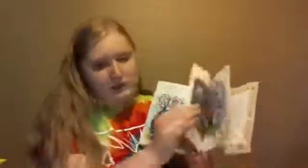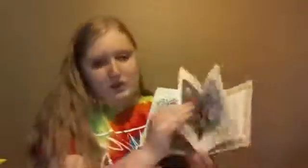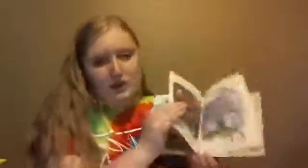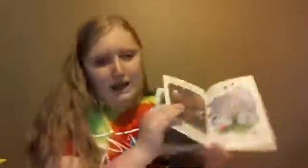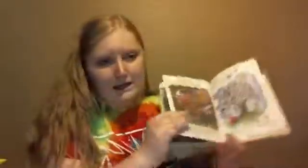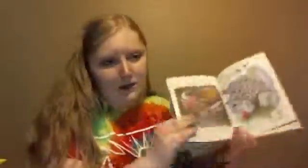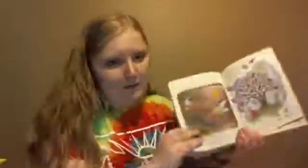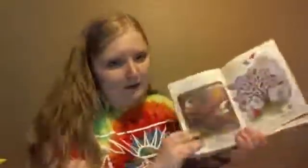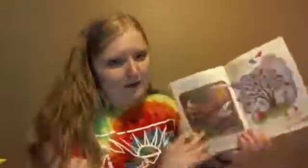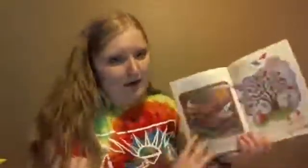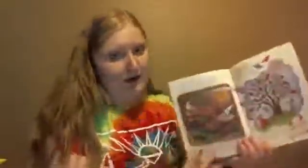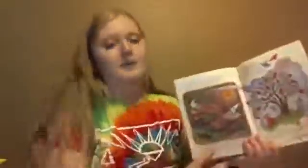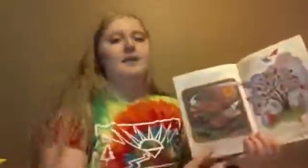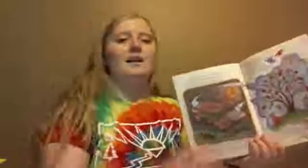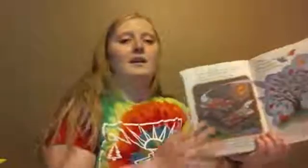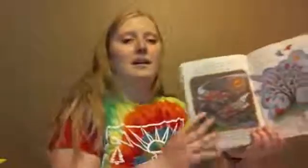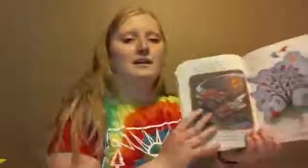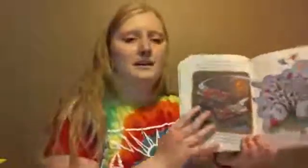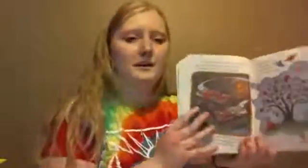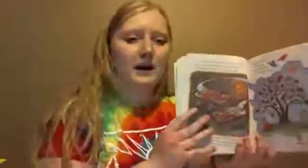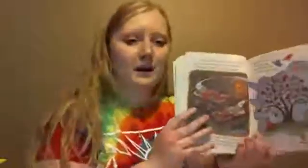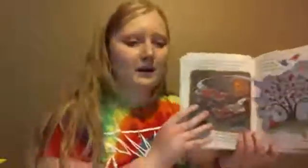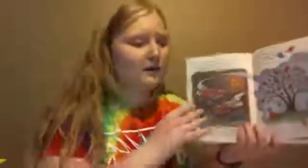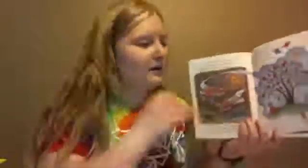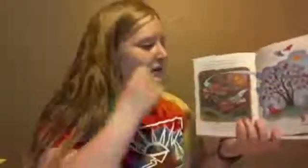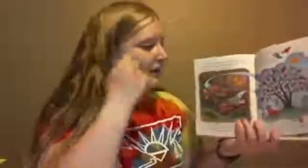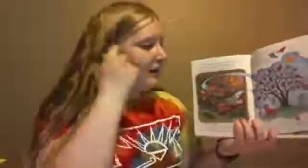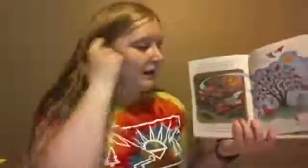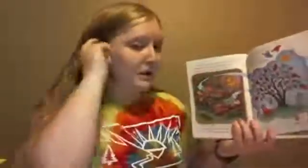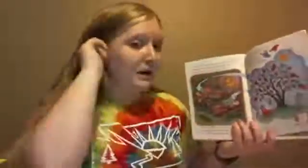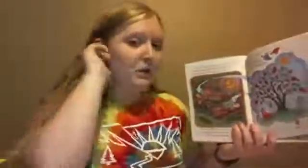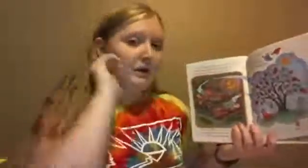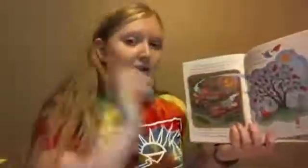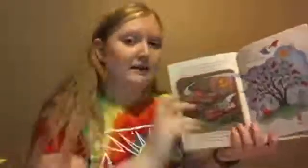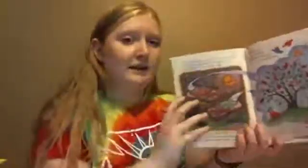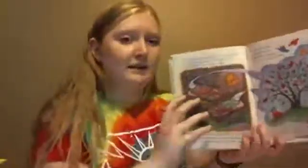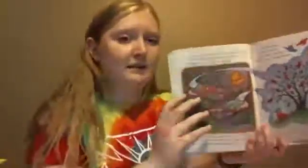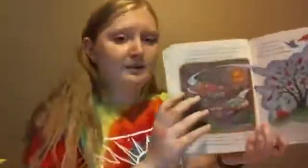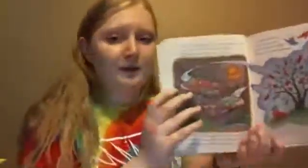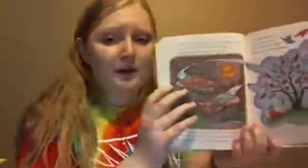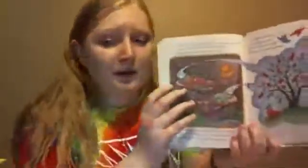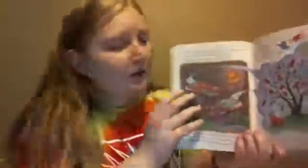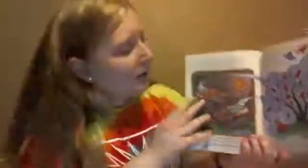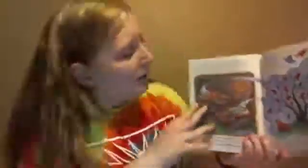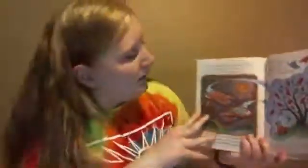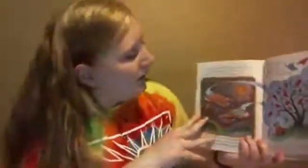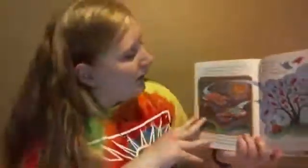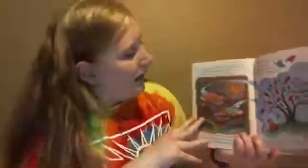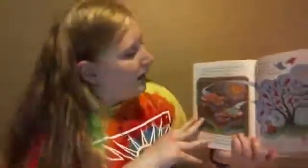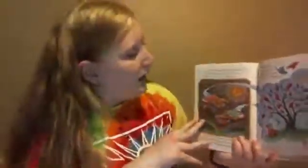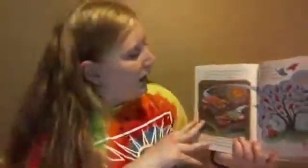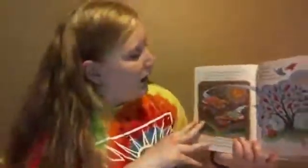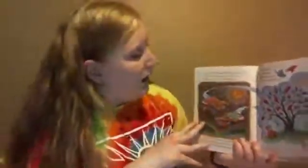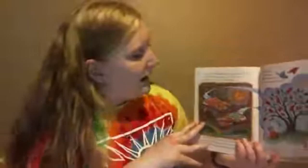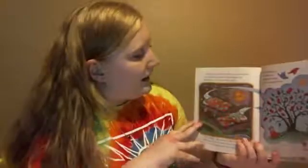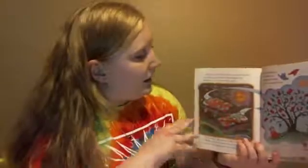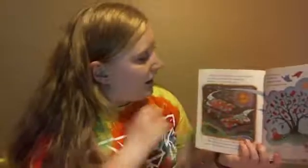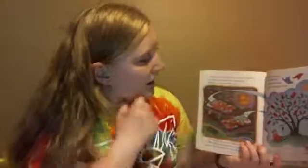you guys know that mixing colors together makes different colors? That's pretty cool, isn't it? And in all